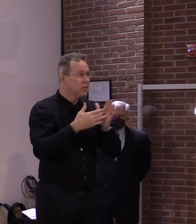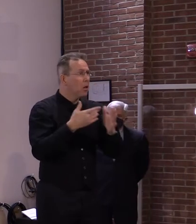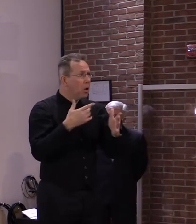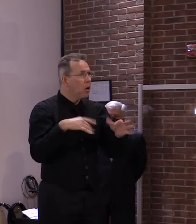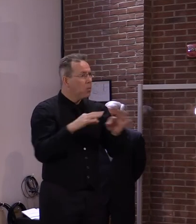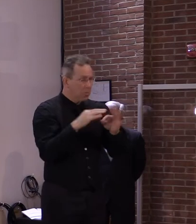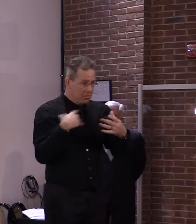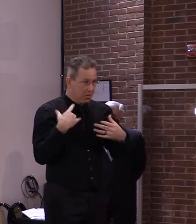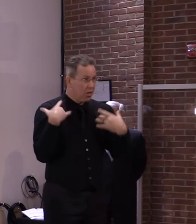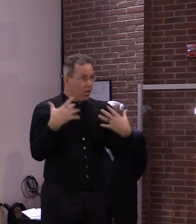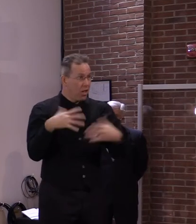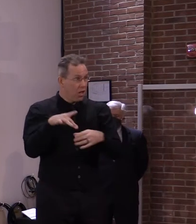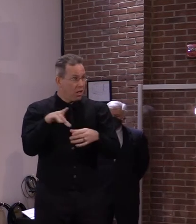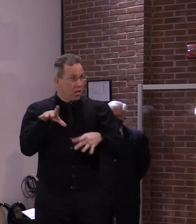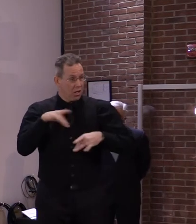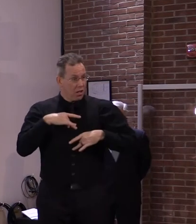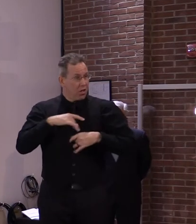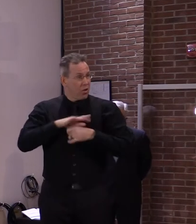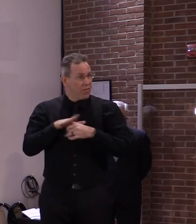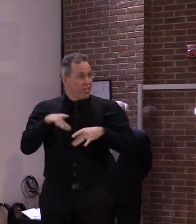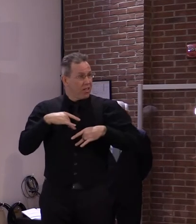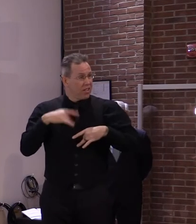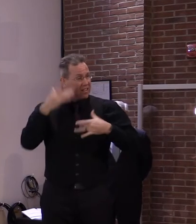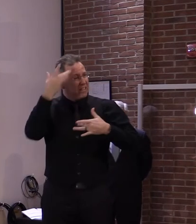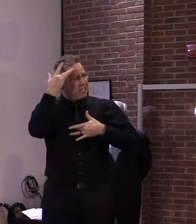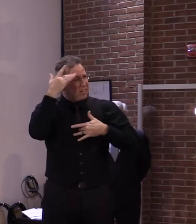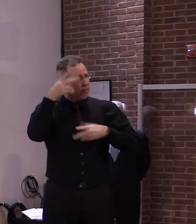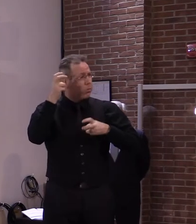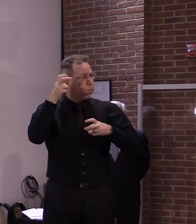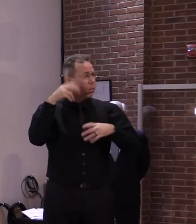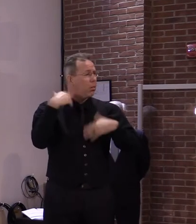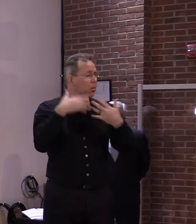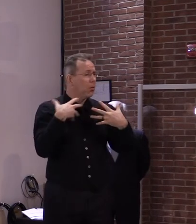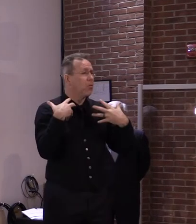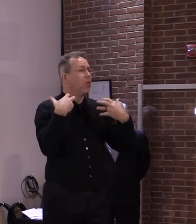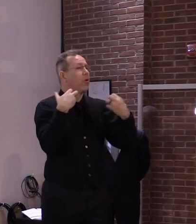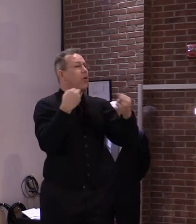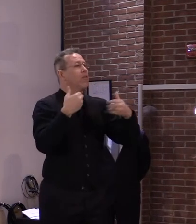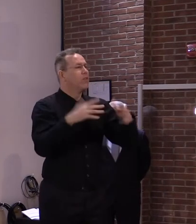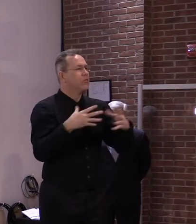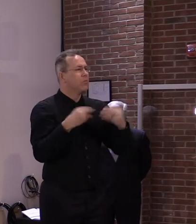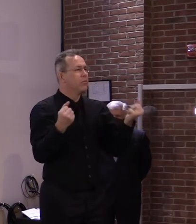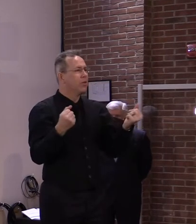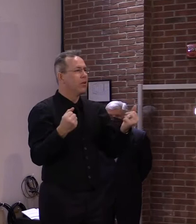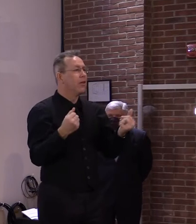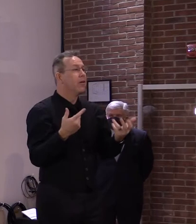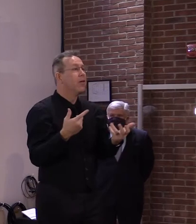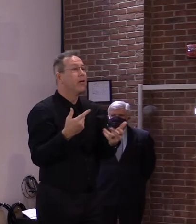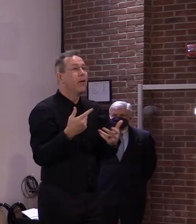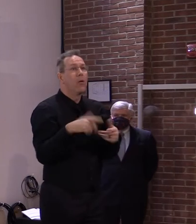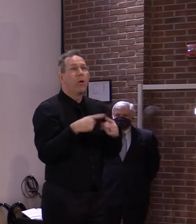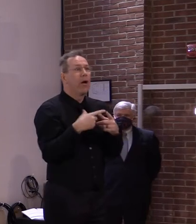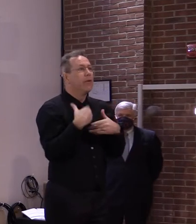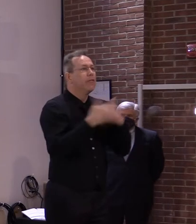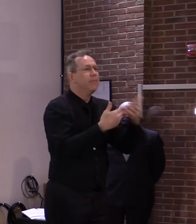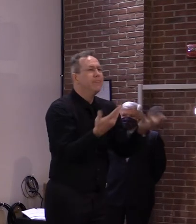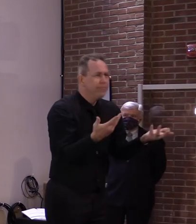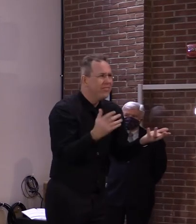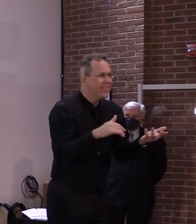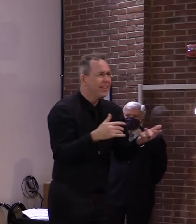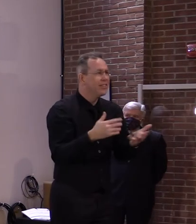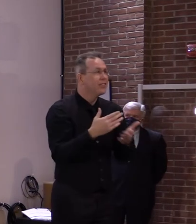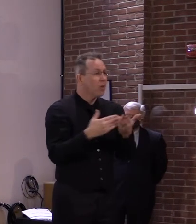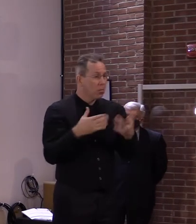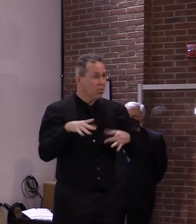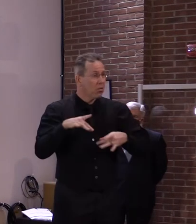know you are doing fine or that 30 days has gone by and we haven't heard from